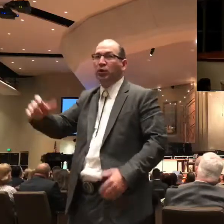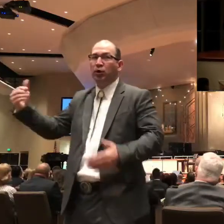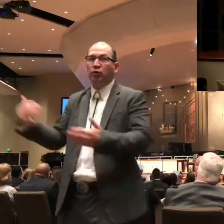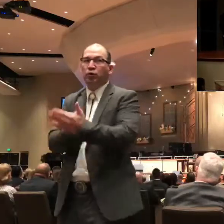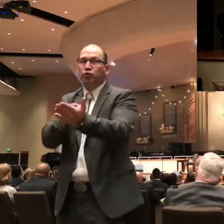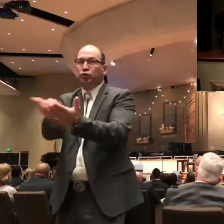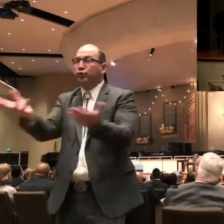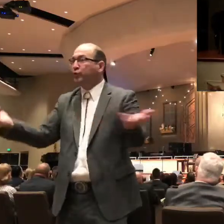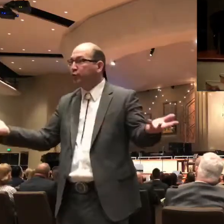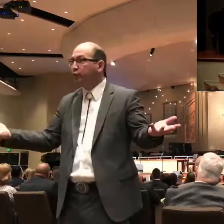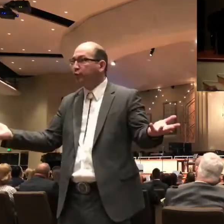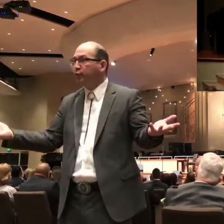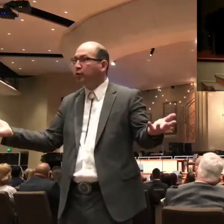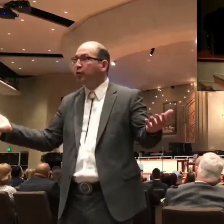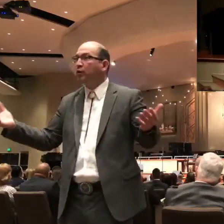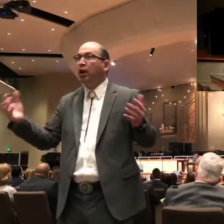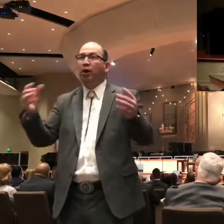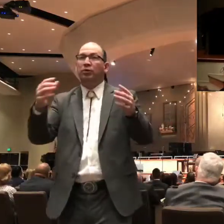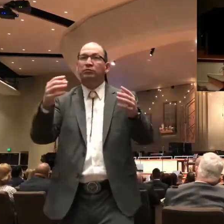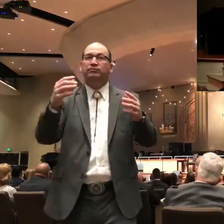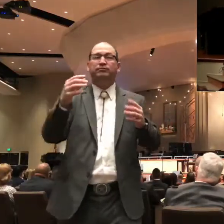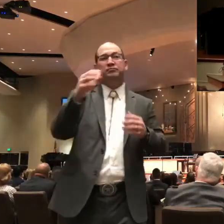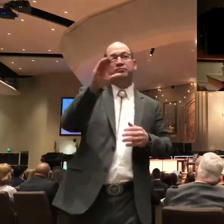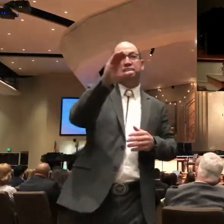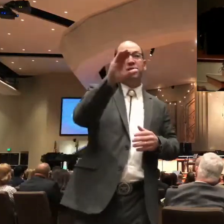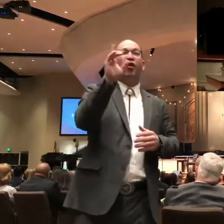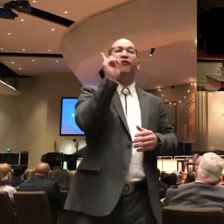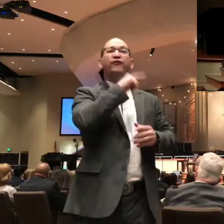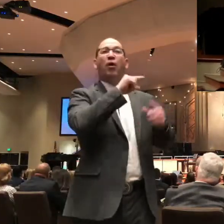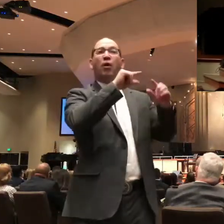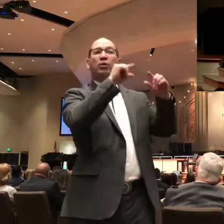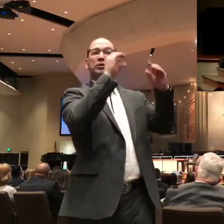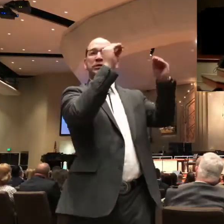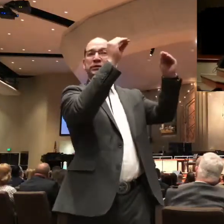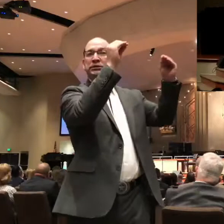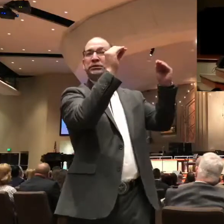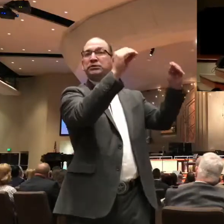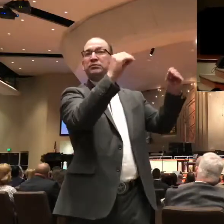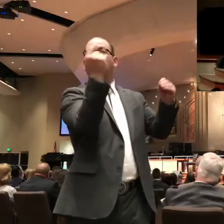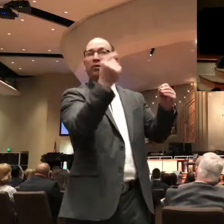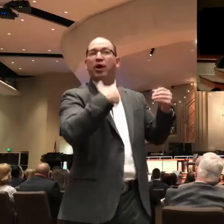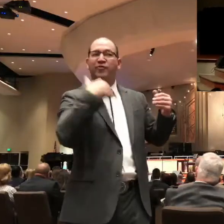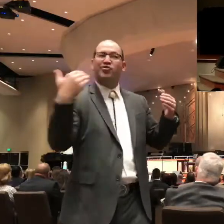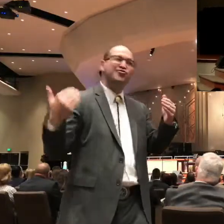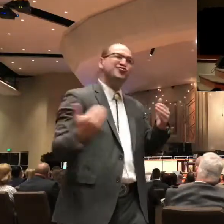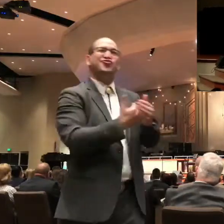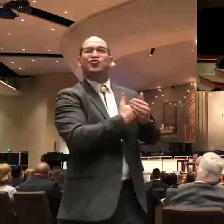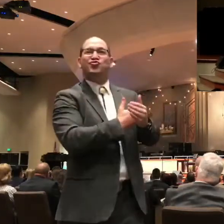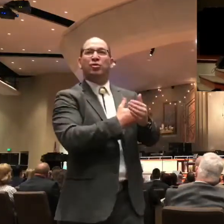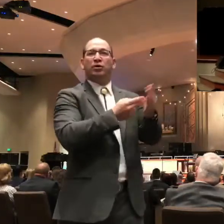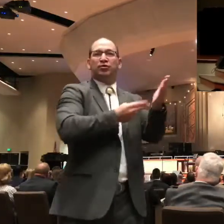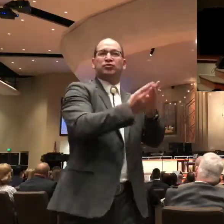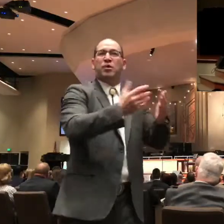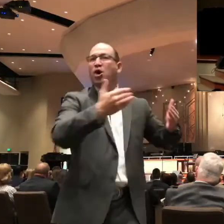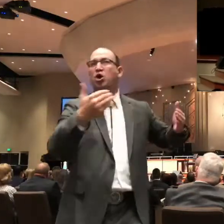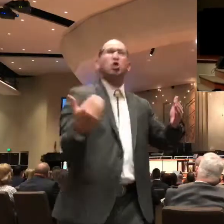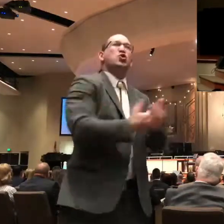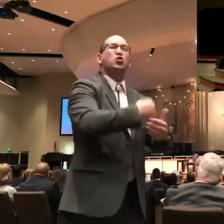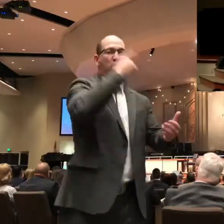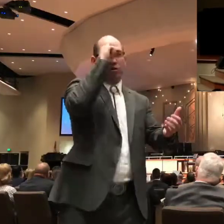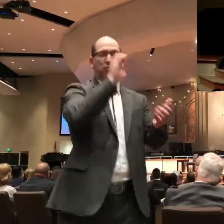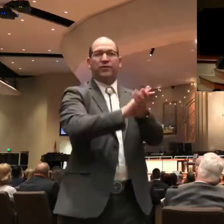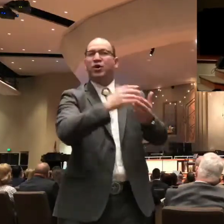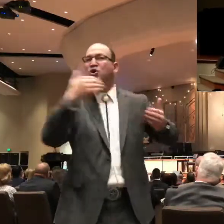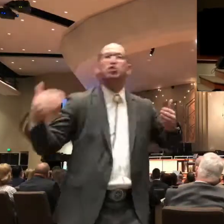And the cults are always finding some new revelation, some angel that appears to them, some new way that they don't have to confess